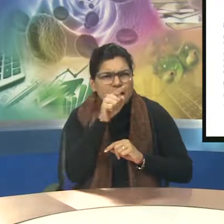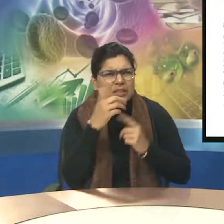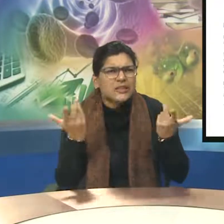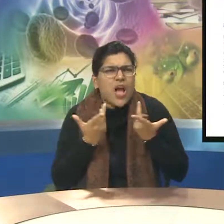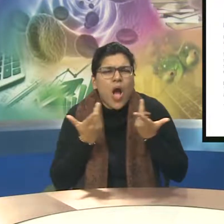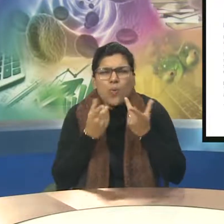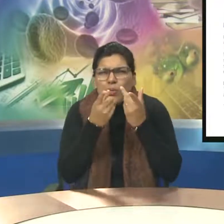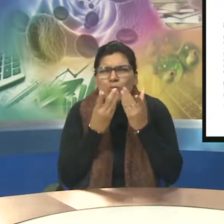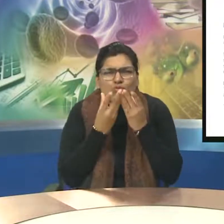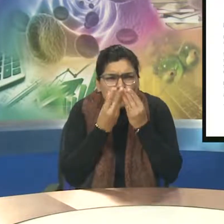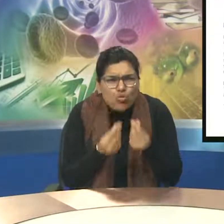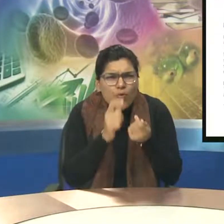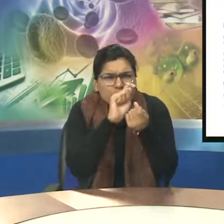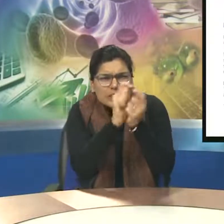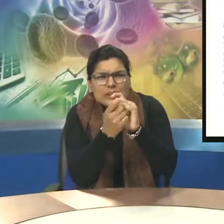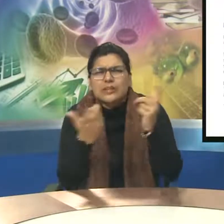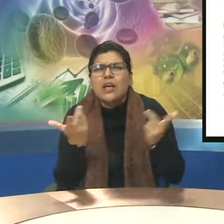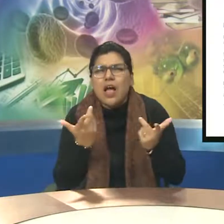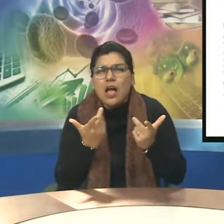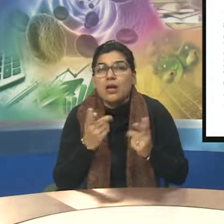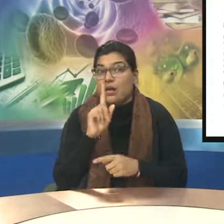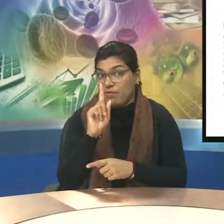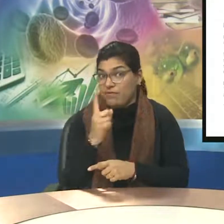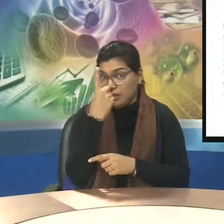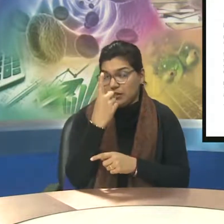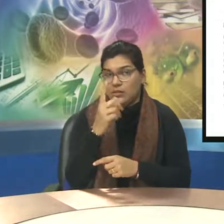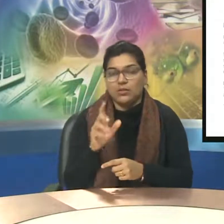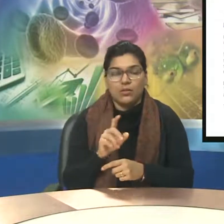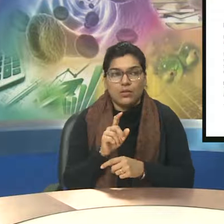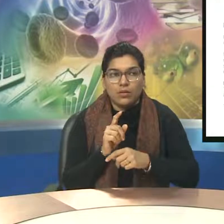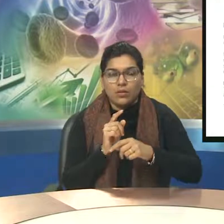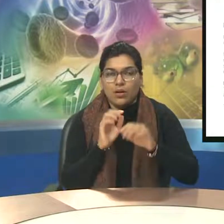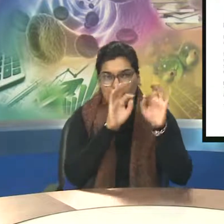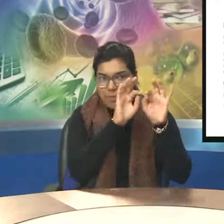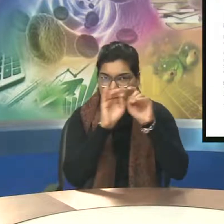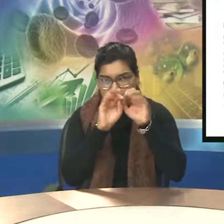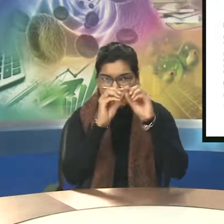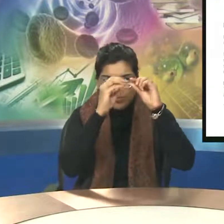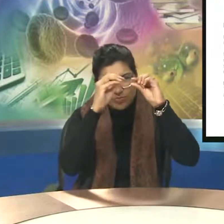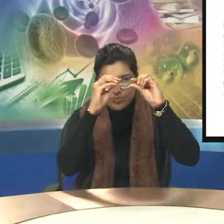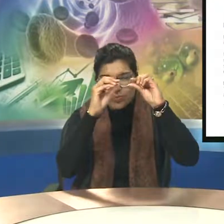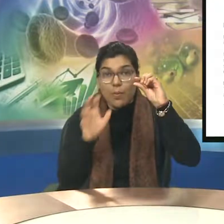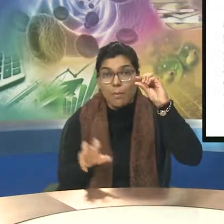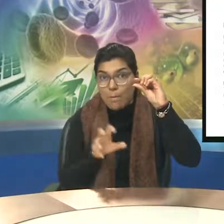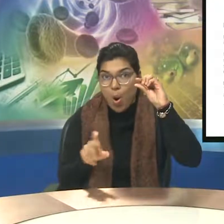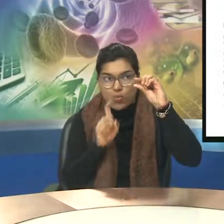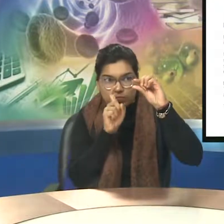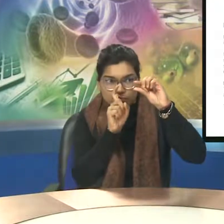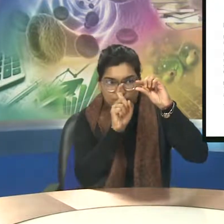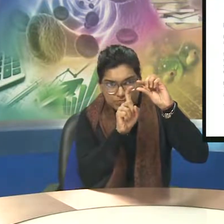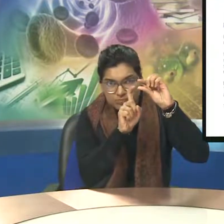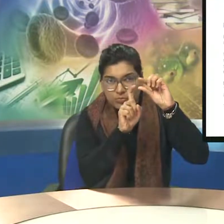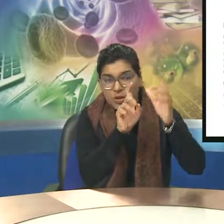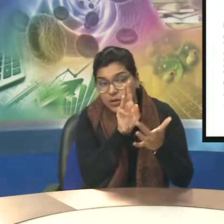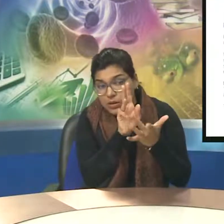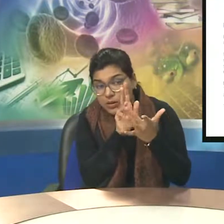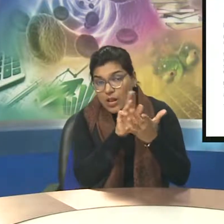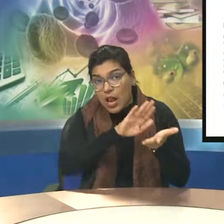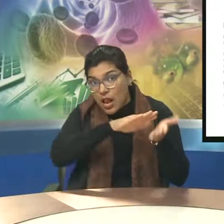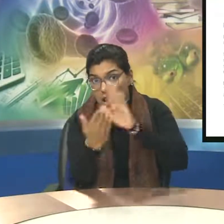How you can solve the red wavy line? First, you have to do a right click